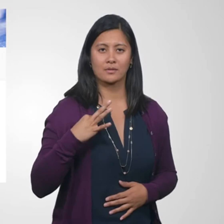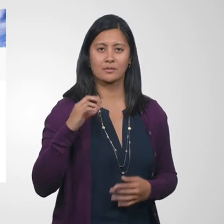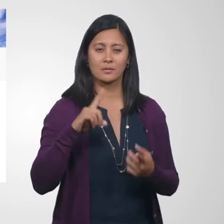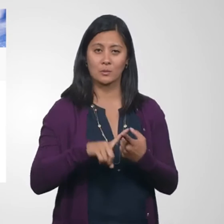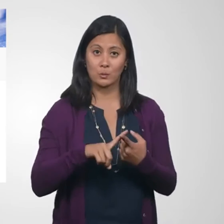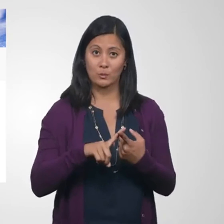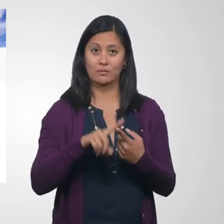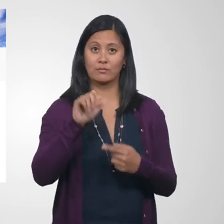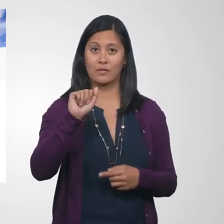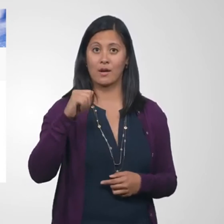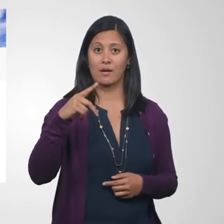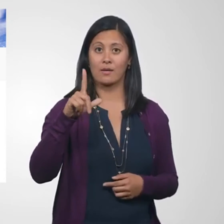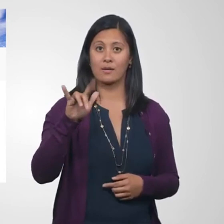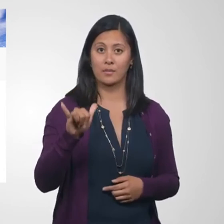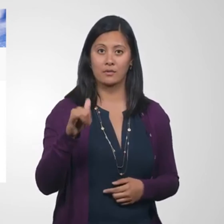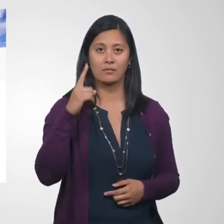assess your eligibility to apply for a benefit,